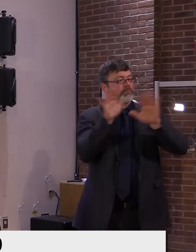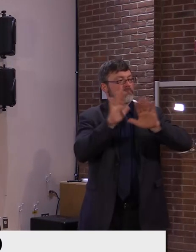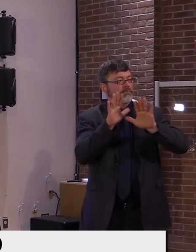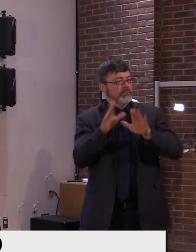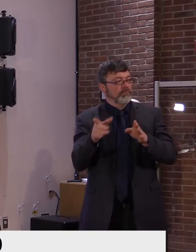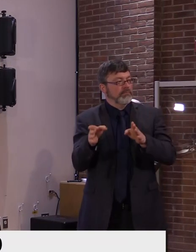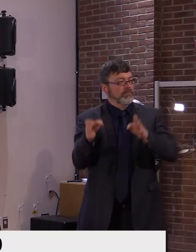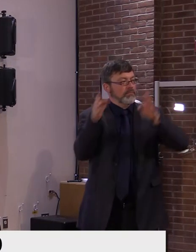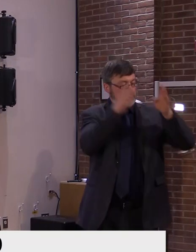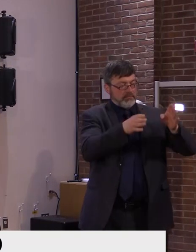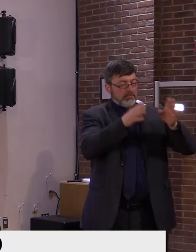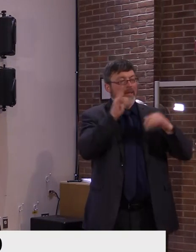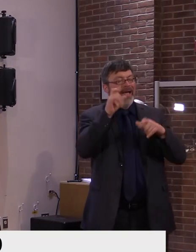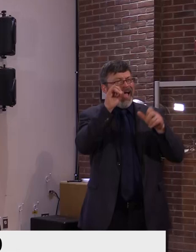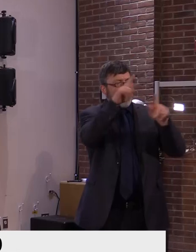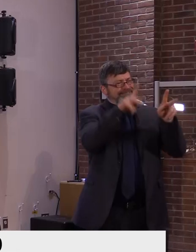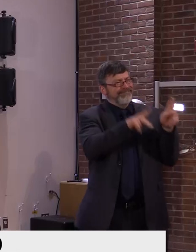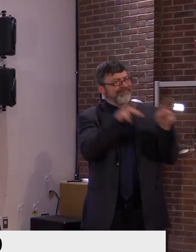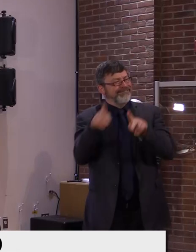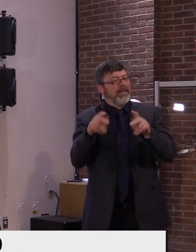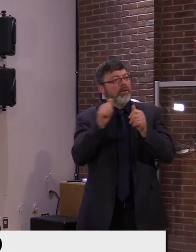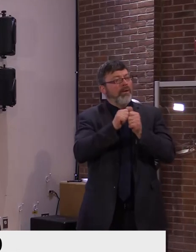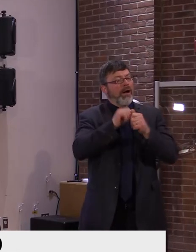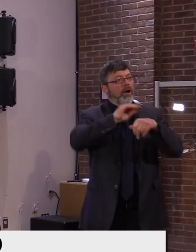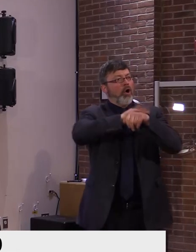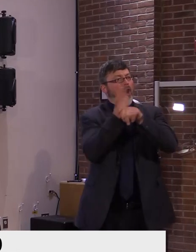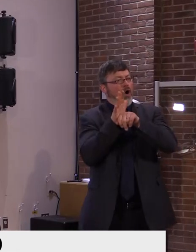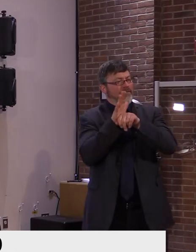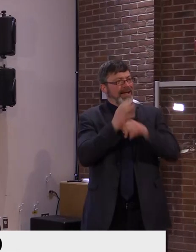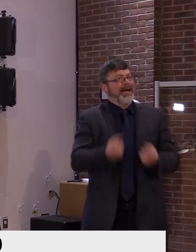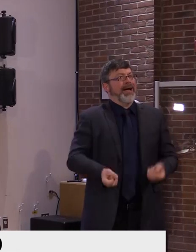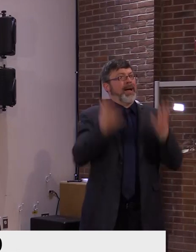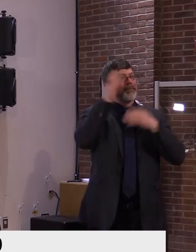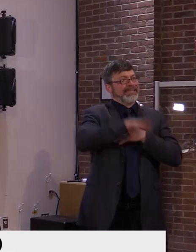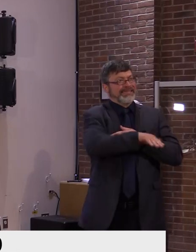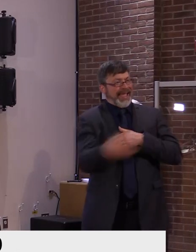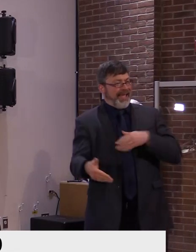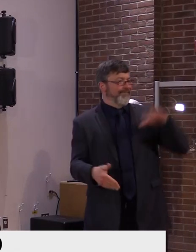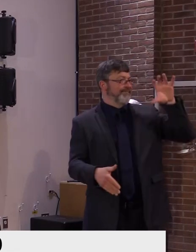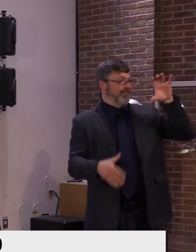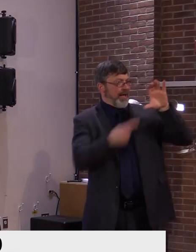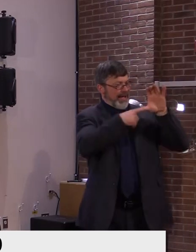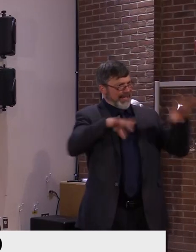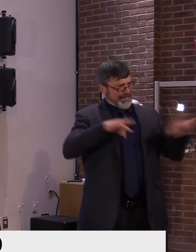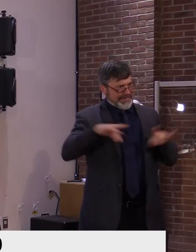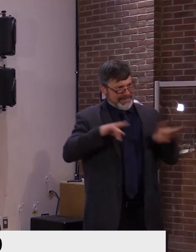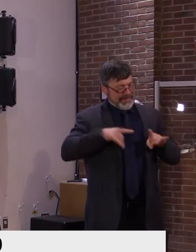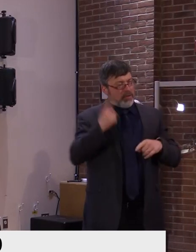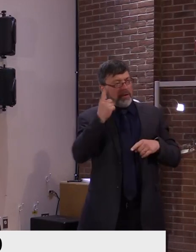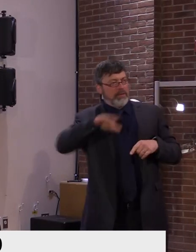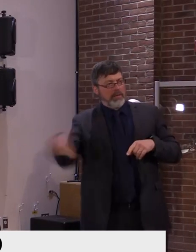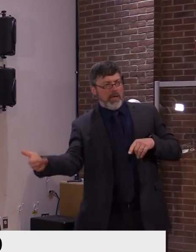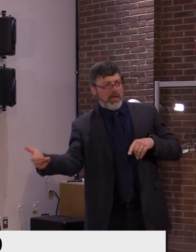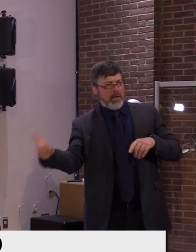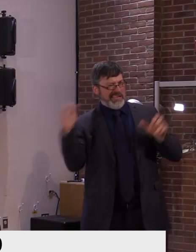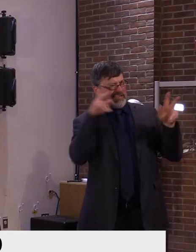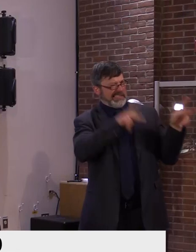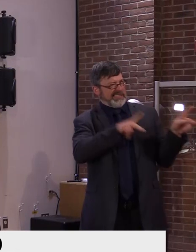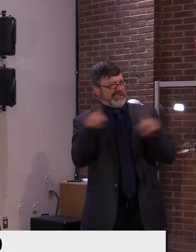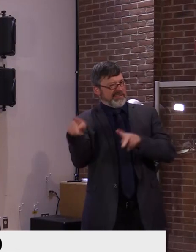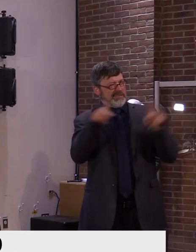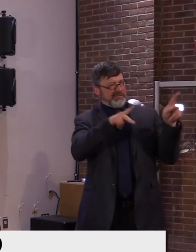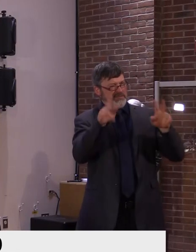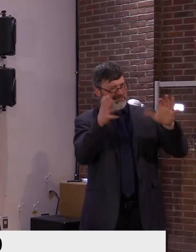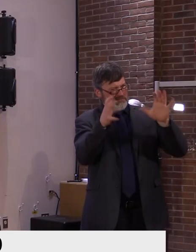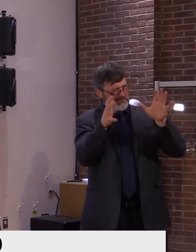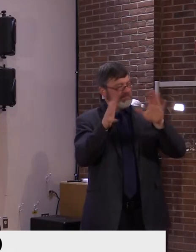pause. But they range in age from 16 to 48, are all women. And